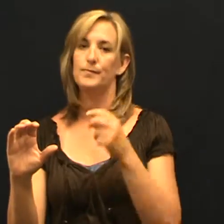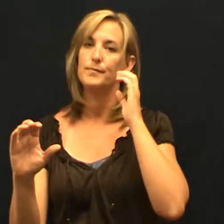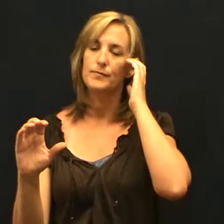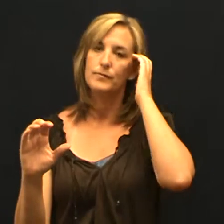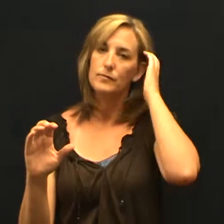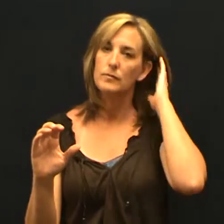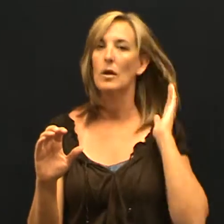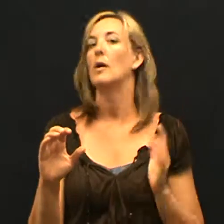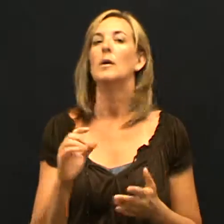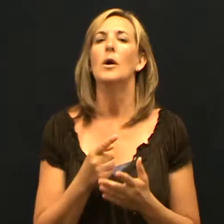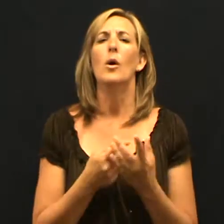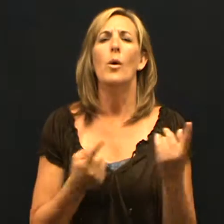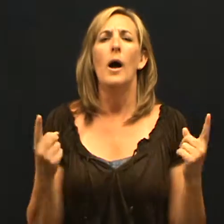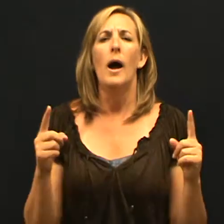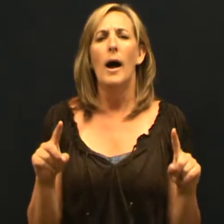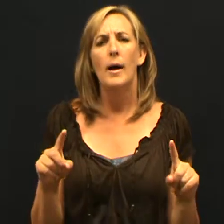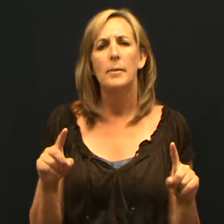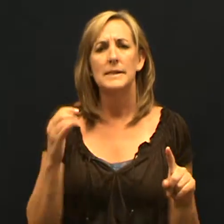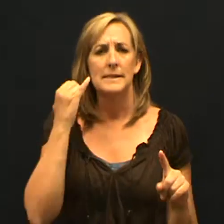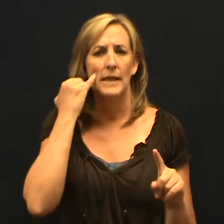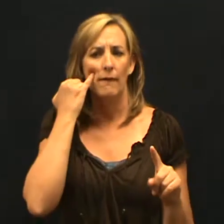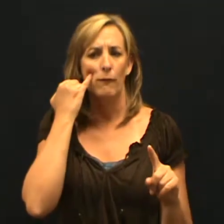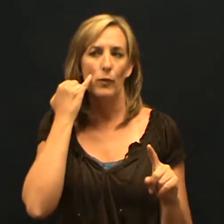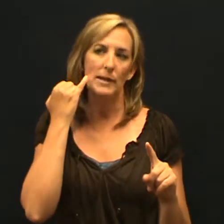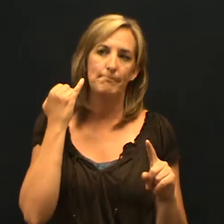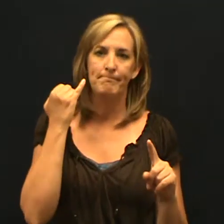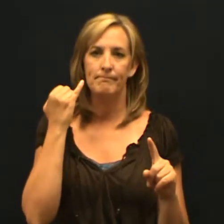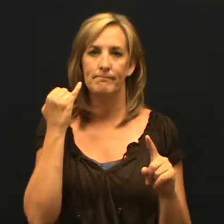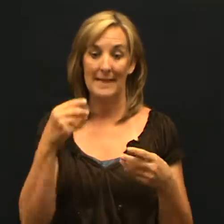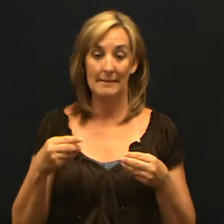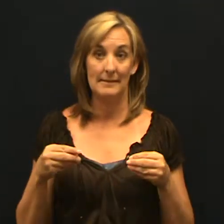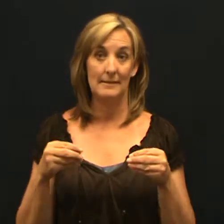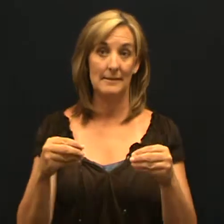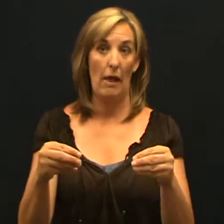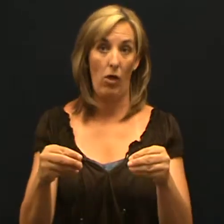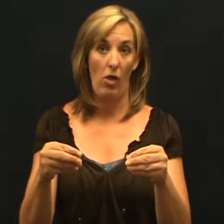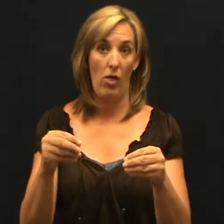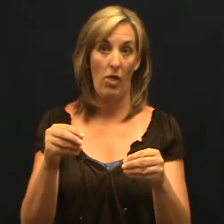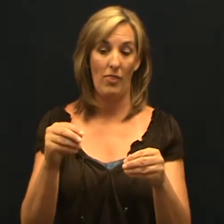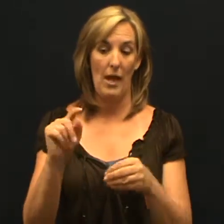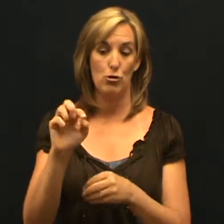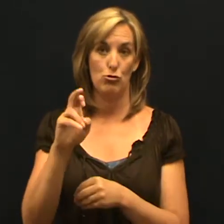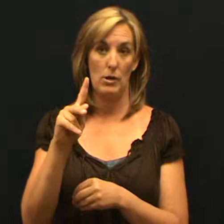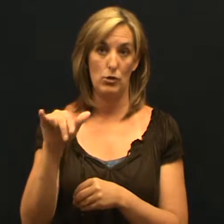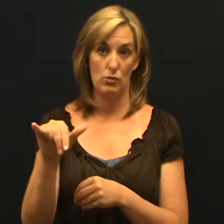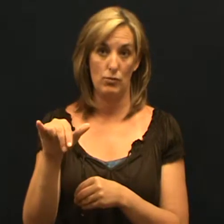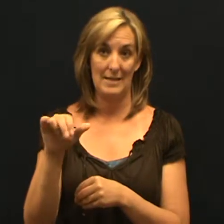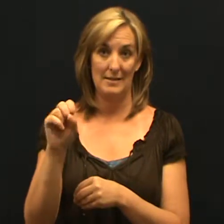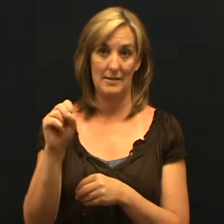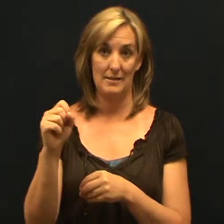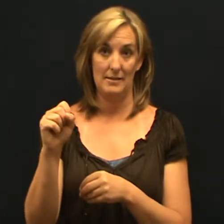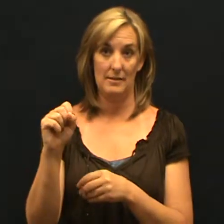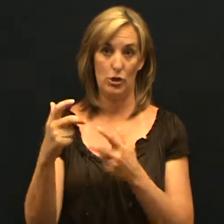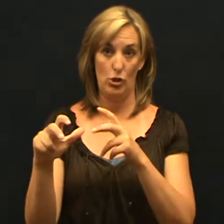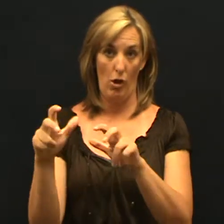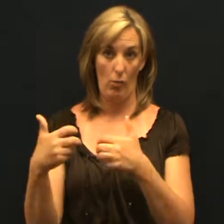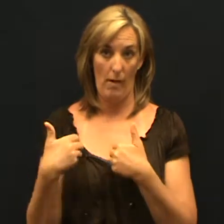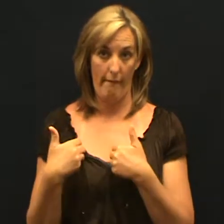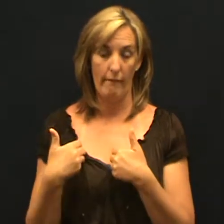So what happens if we reissue or sell that treasury stock we hold? So let's take a look at that example. National